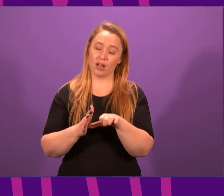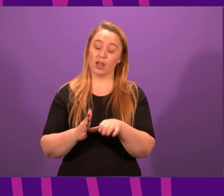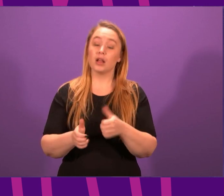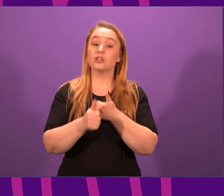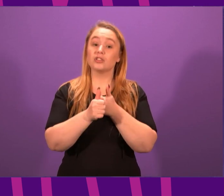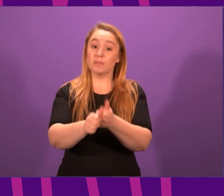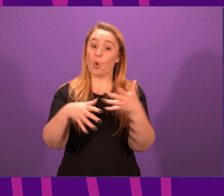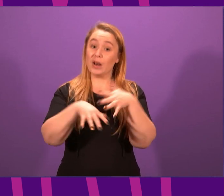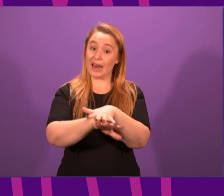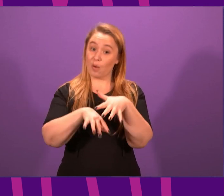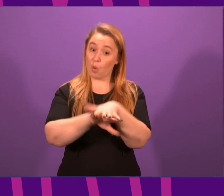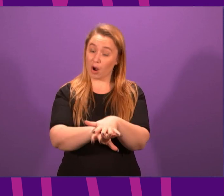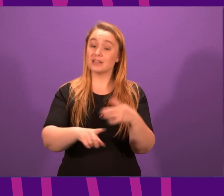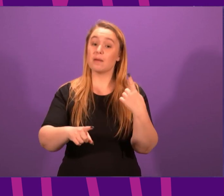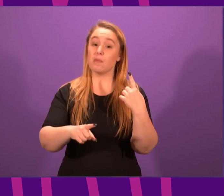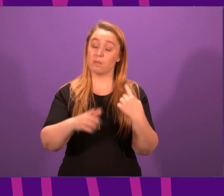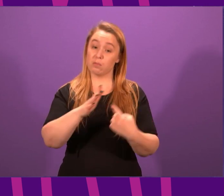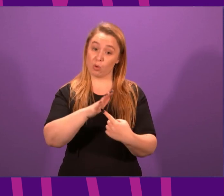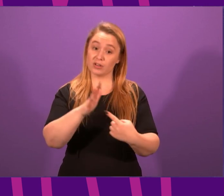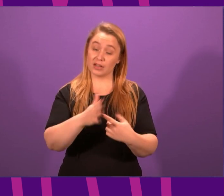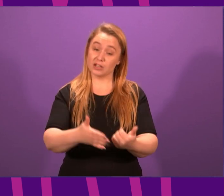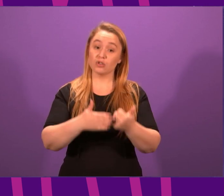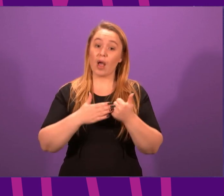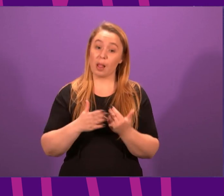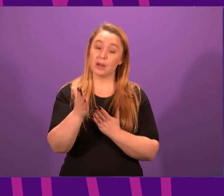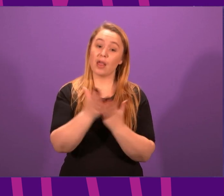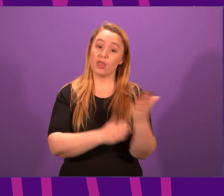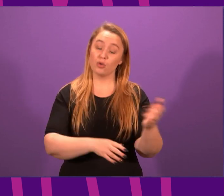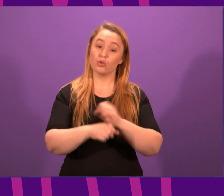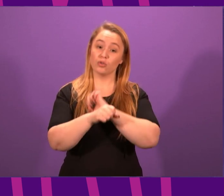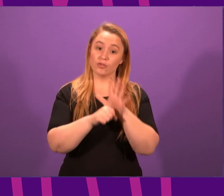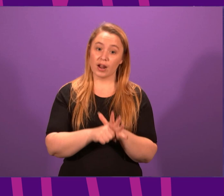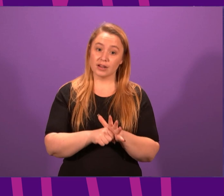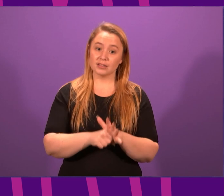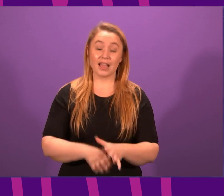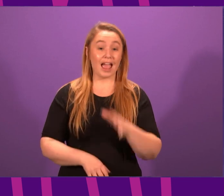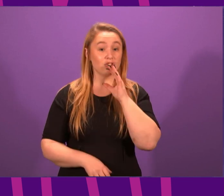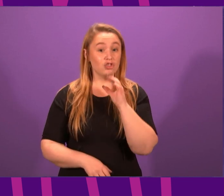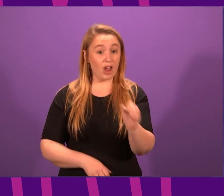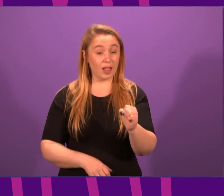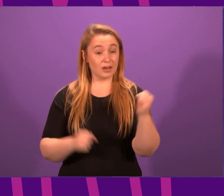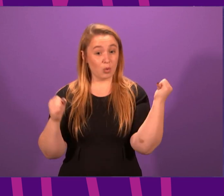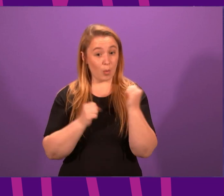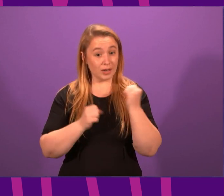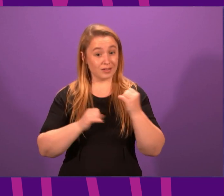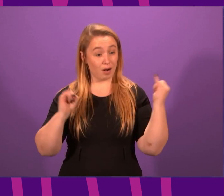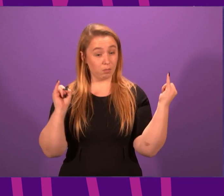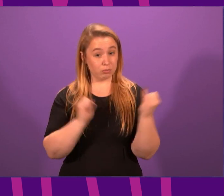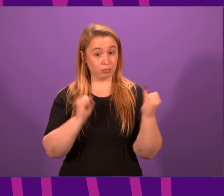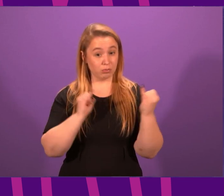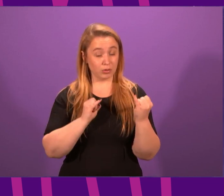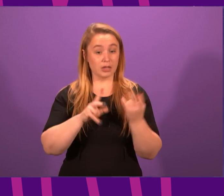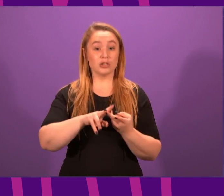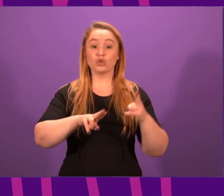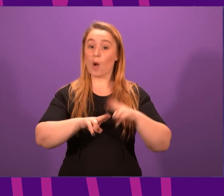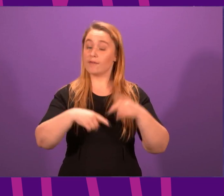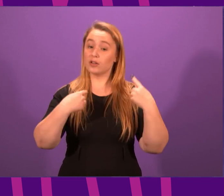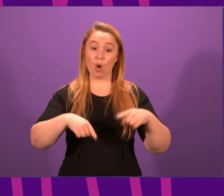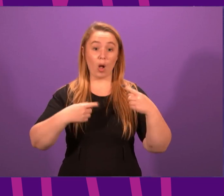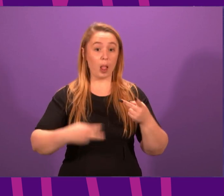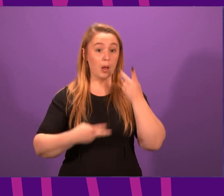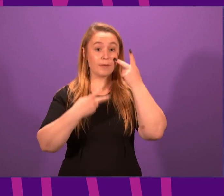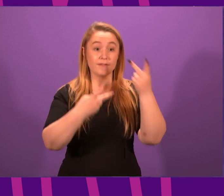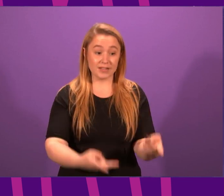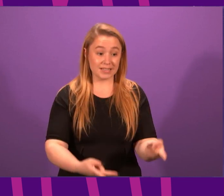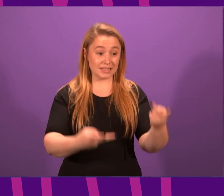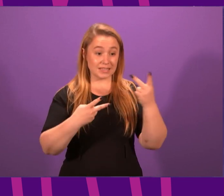through. Shetland has a harsh winter, and stopping people from meeting inside at all will add further to feelings